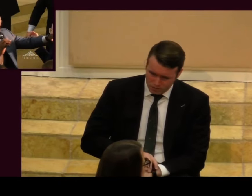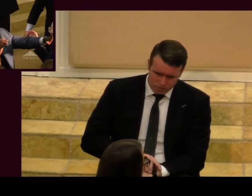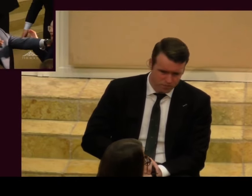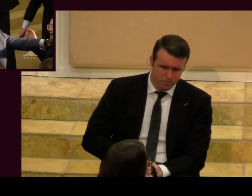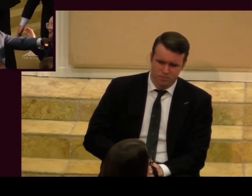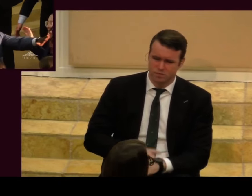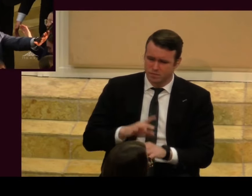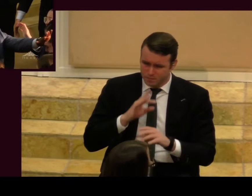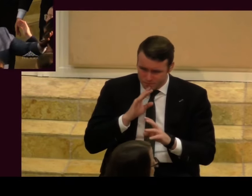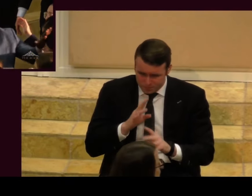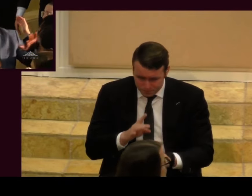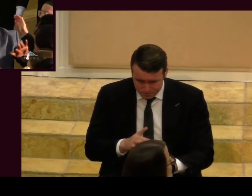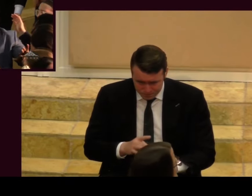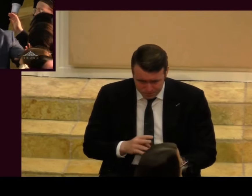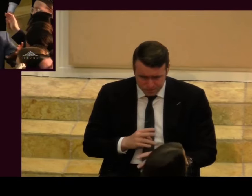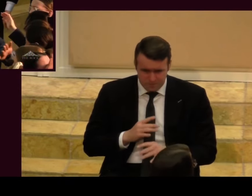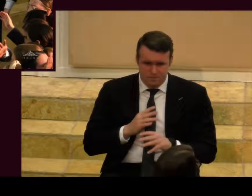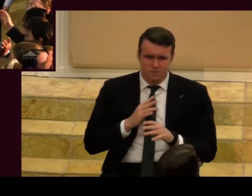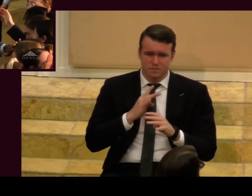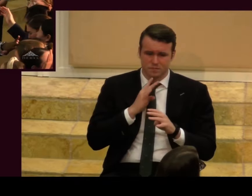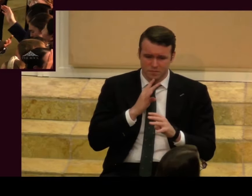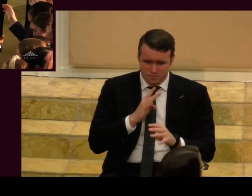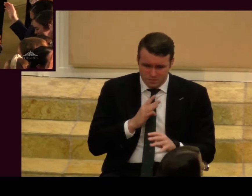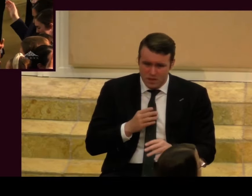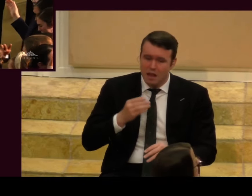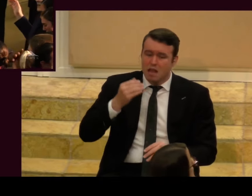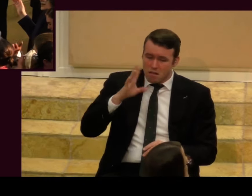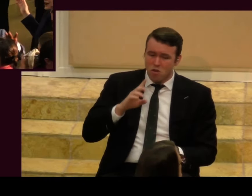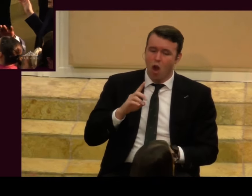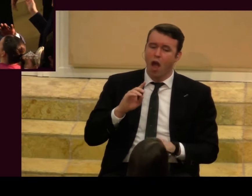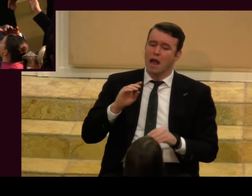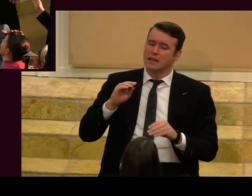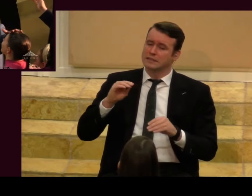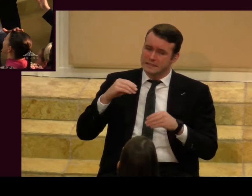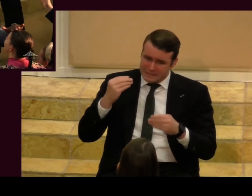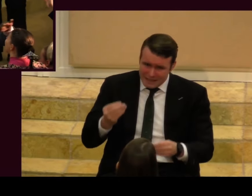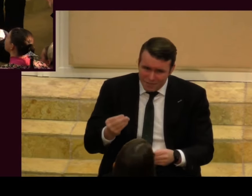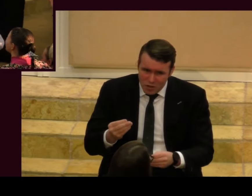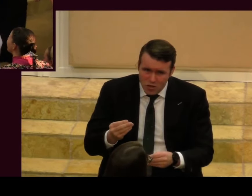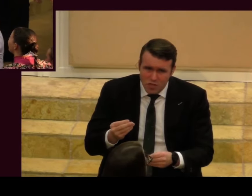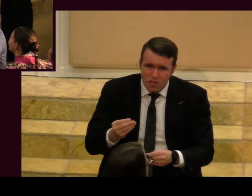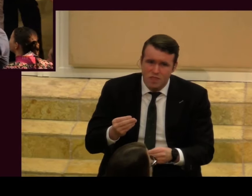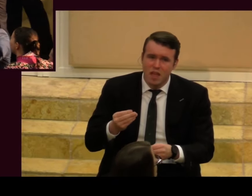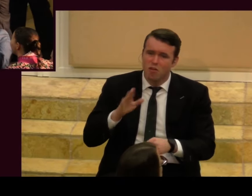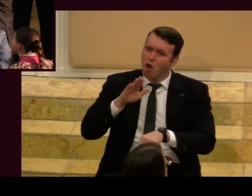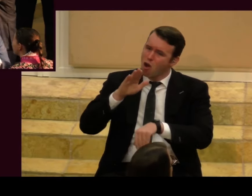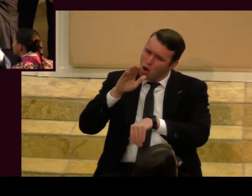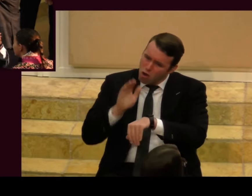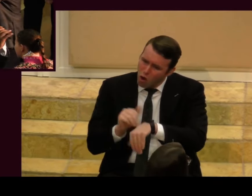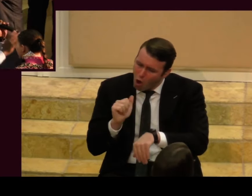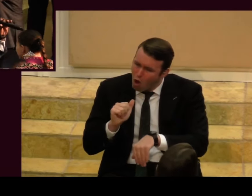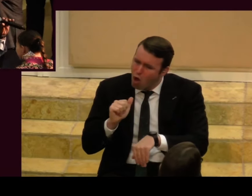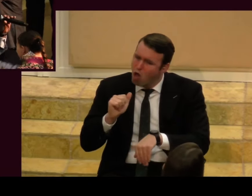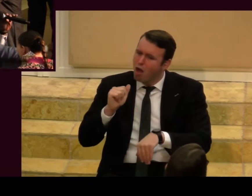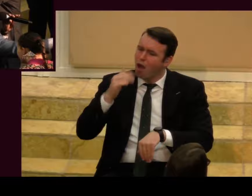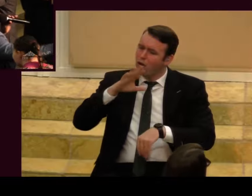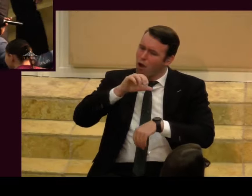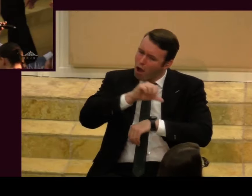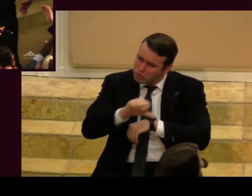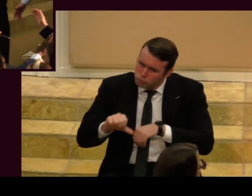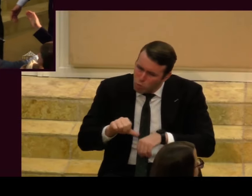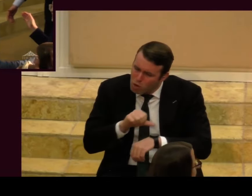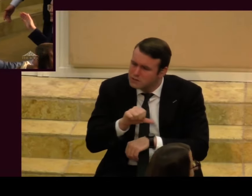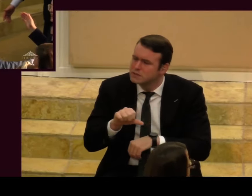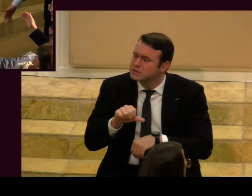house. God has commissioned you. hasn't called you. God